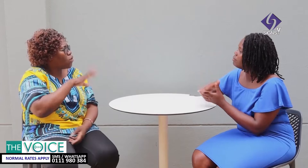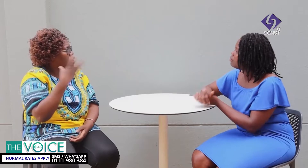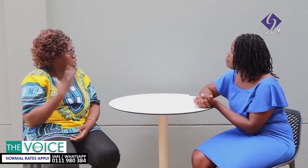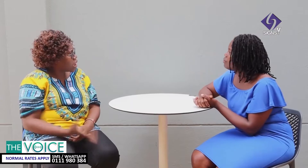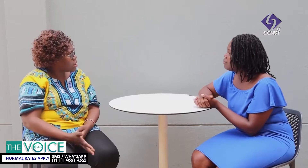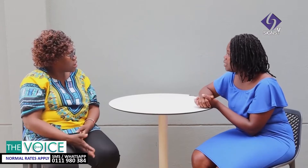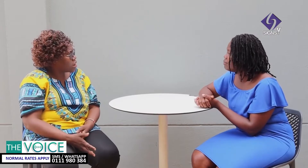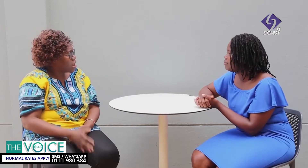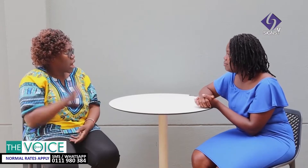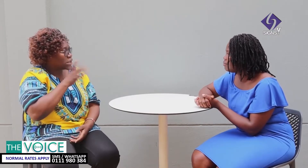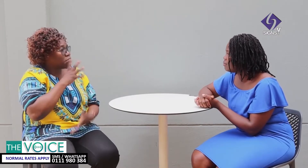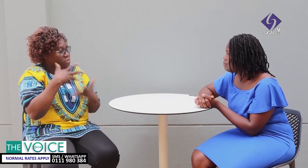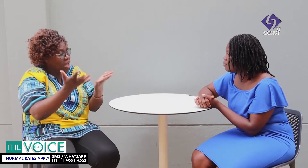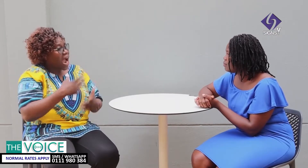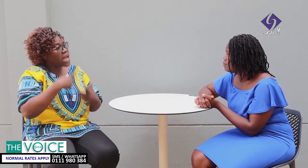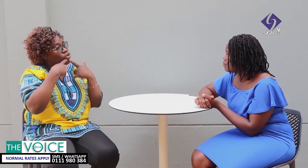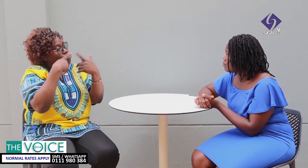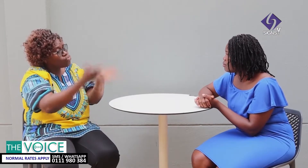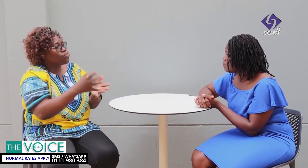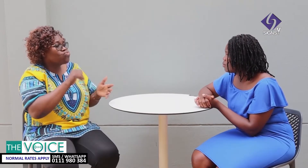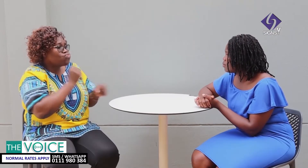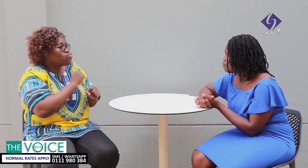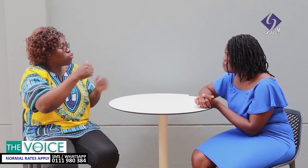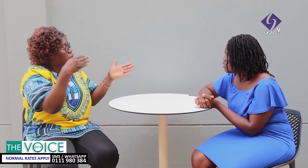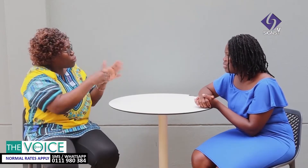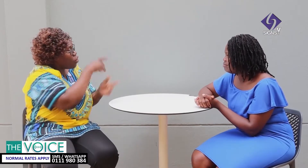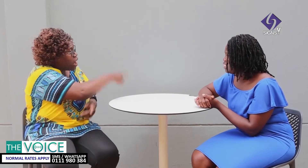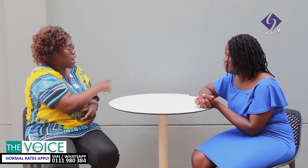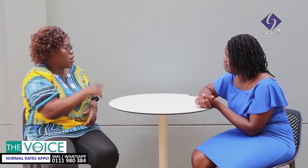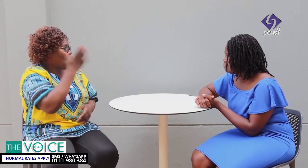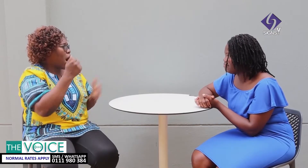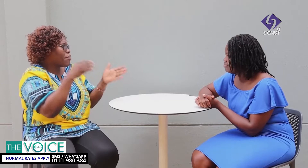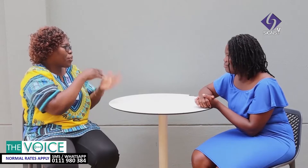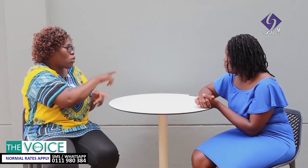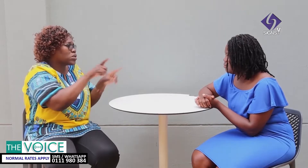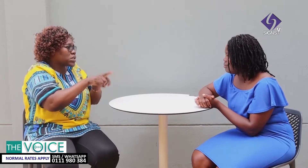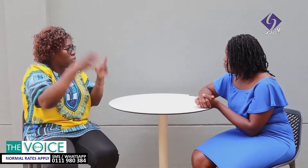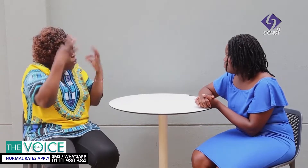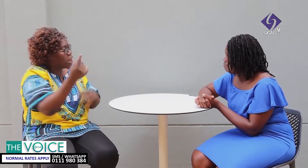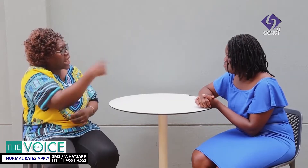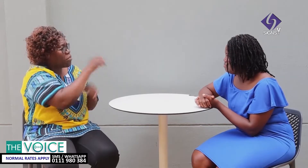And some of the relatives were really shocked. And my cousins would come And they were